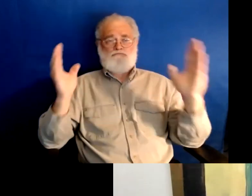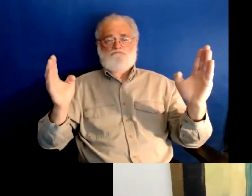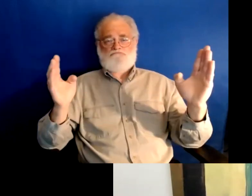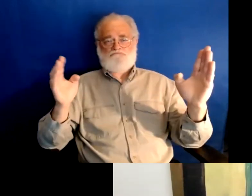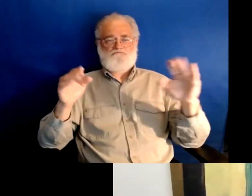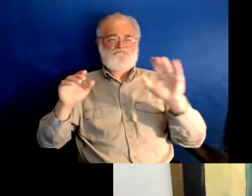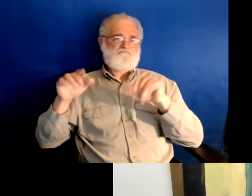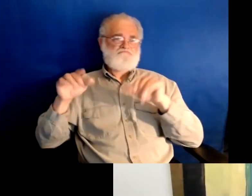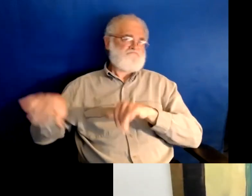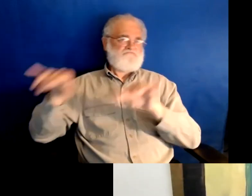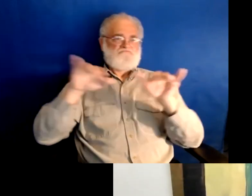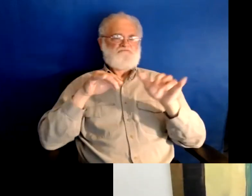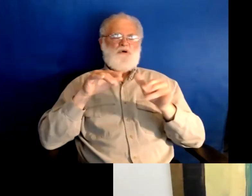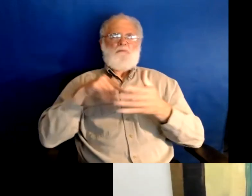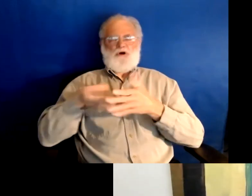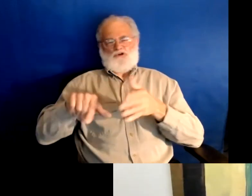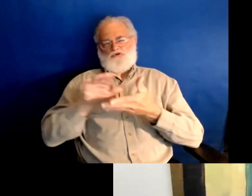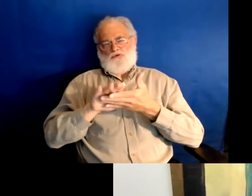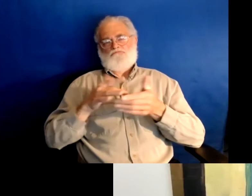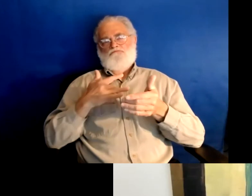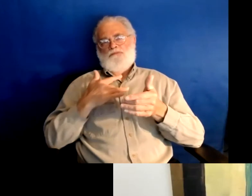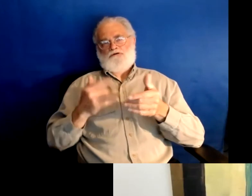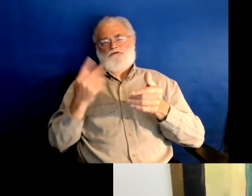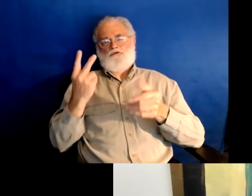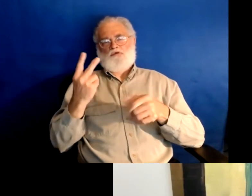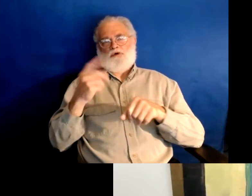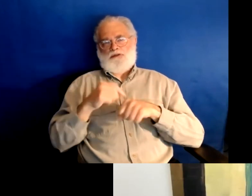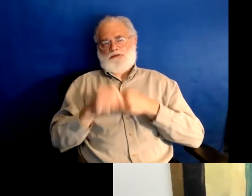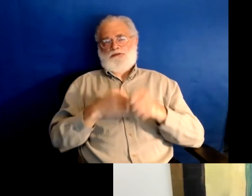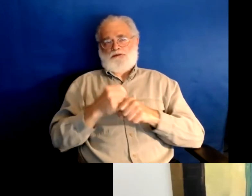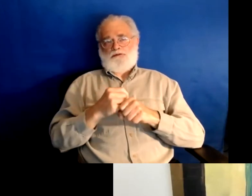We do fall and spring, which is common,